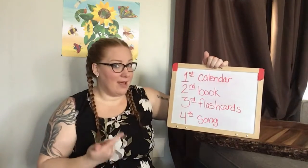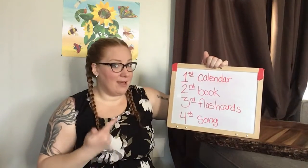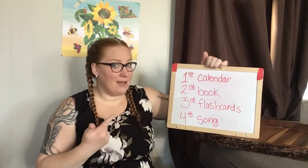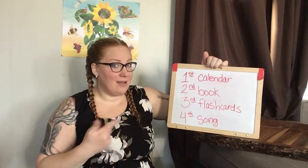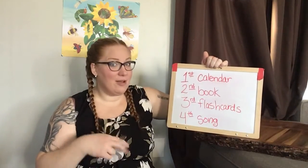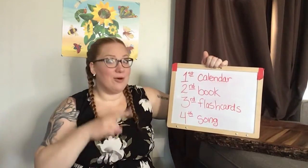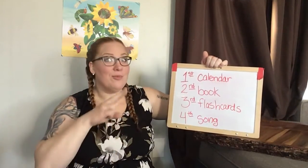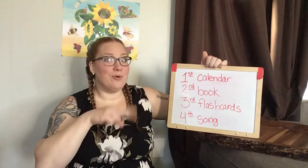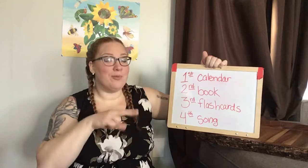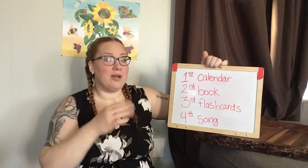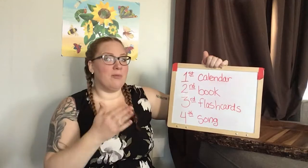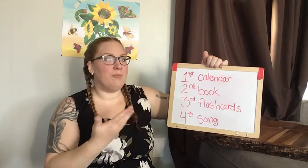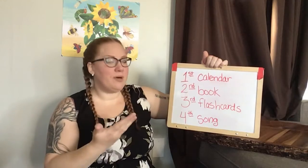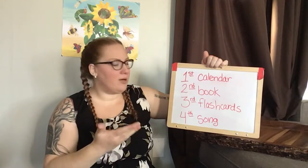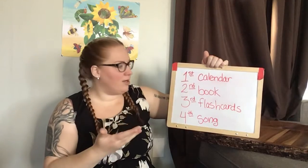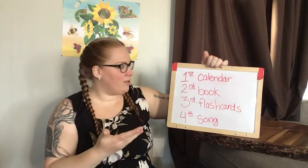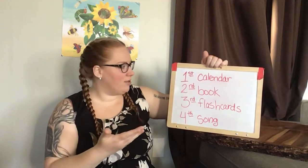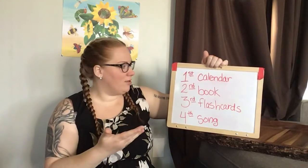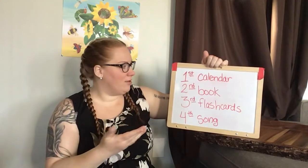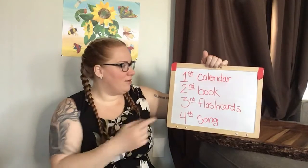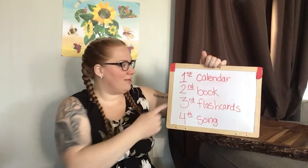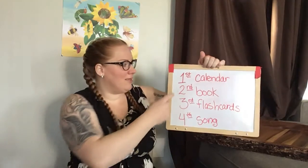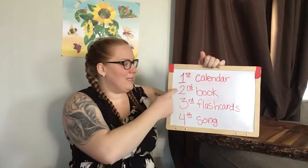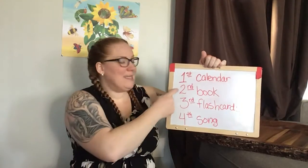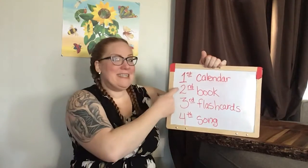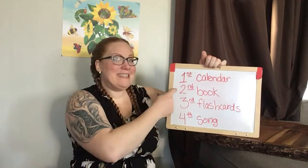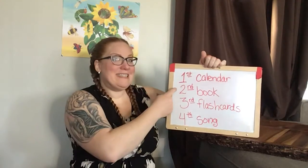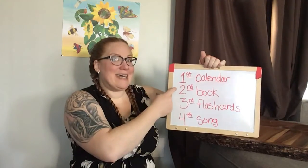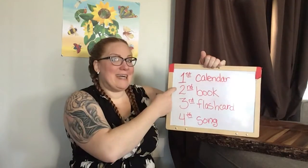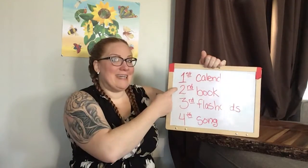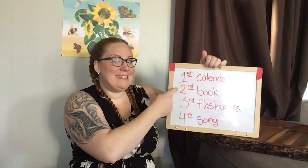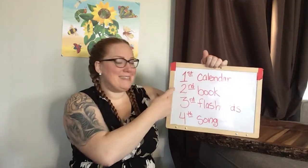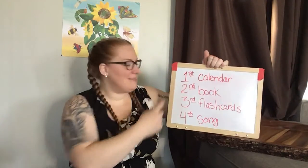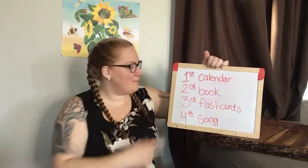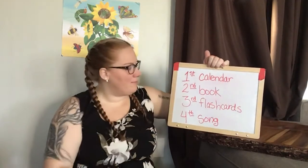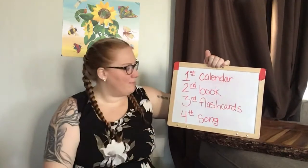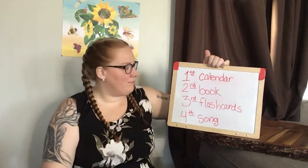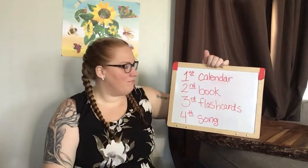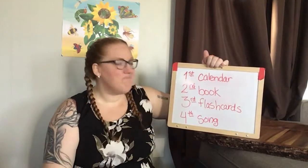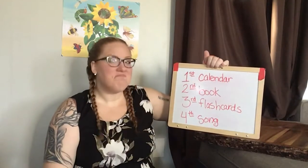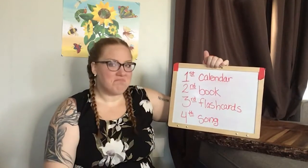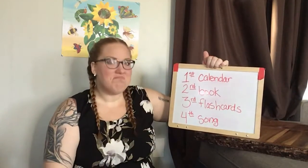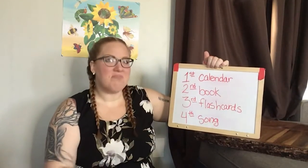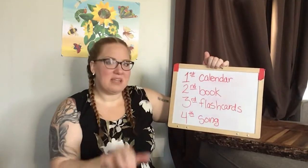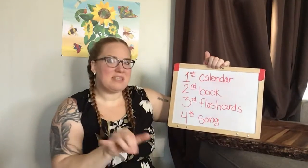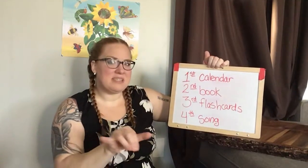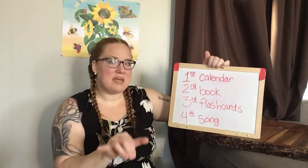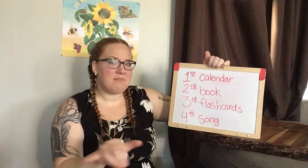Then, we'll read our book. Second, that's the same.